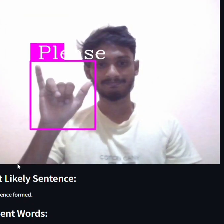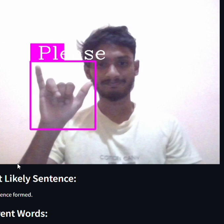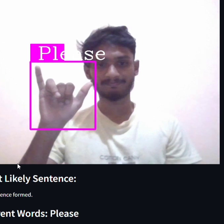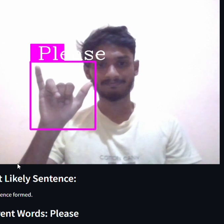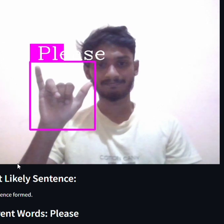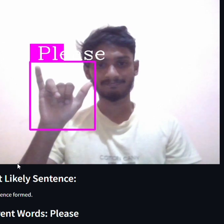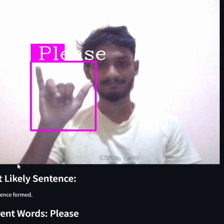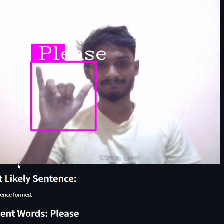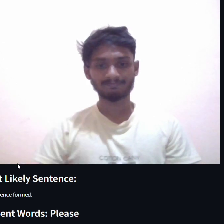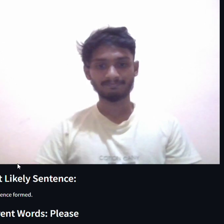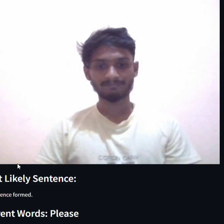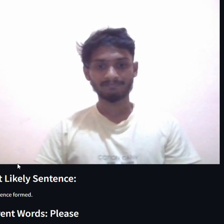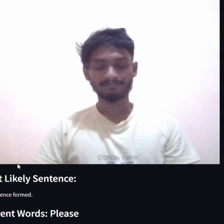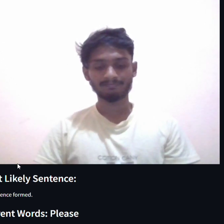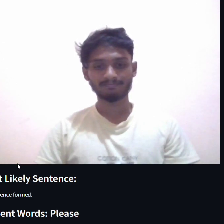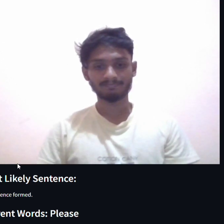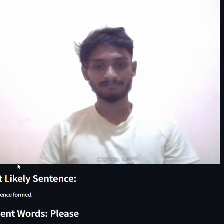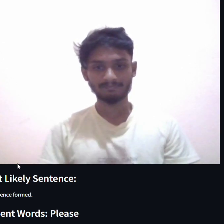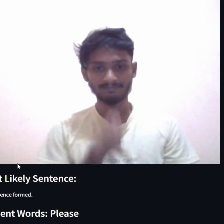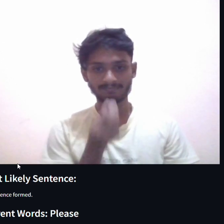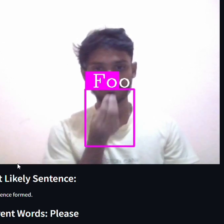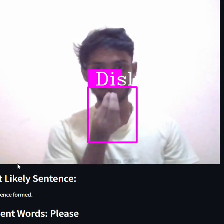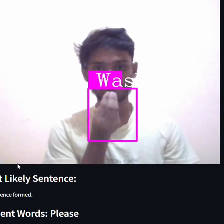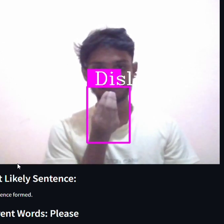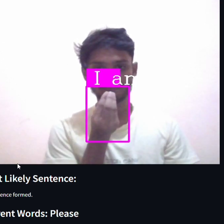Sorrow lacking all